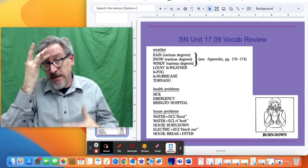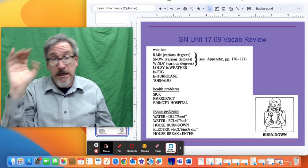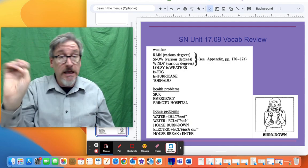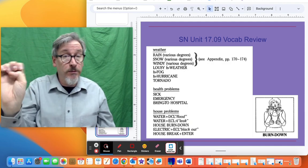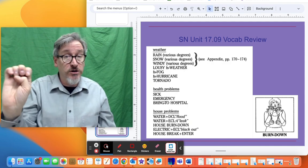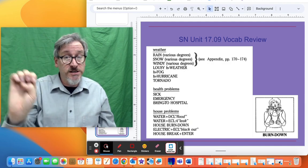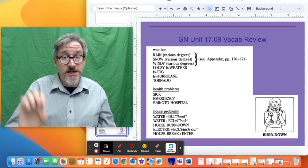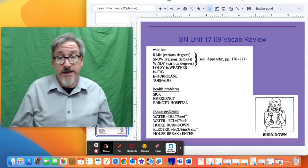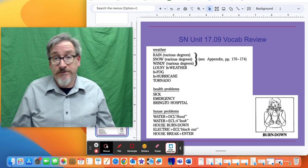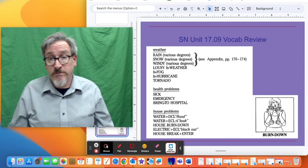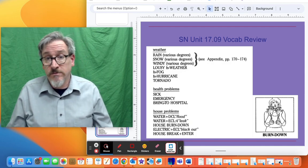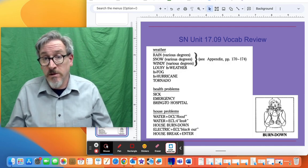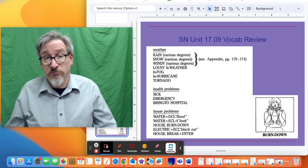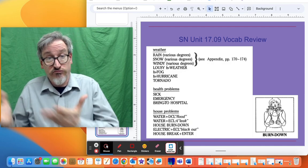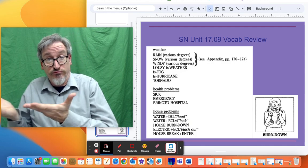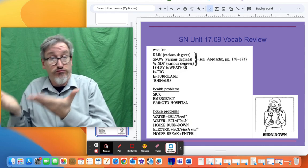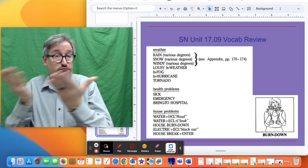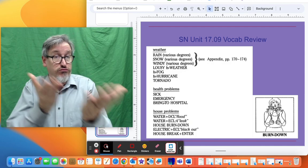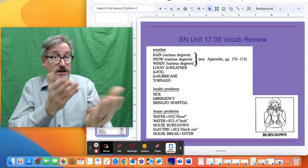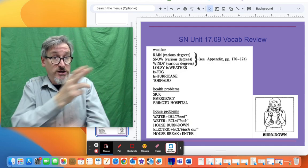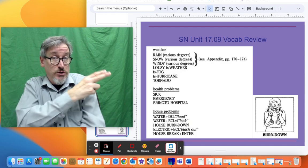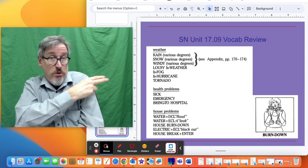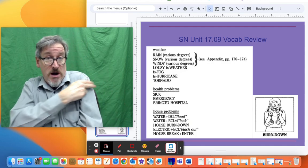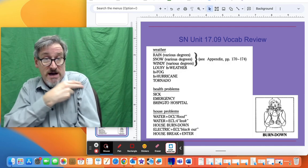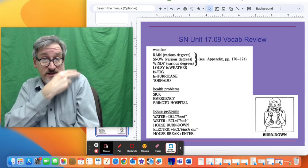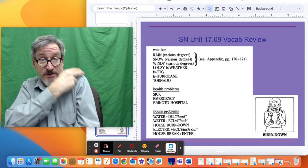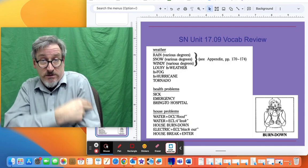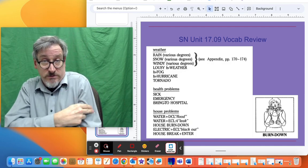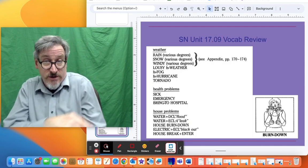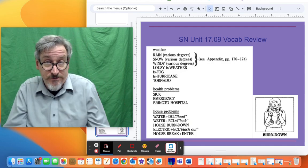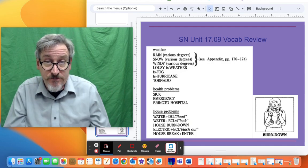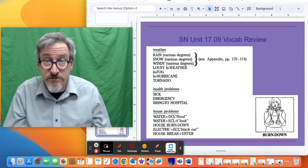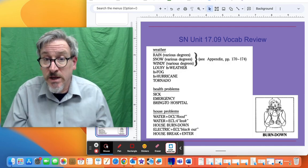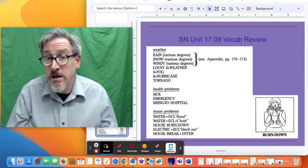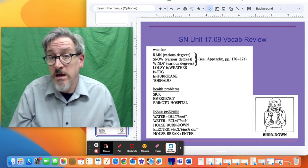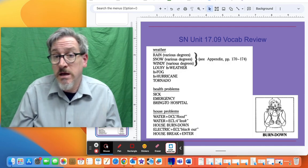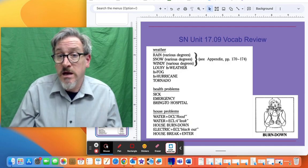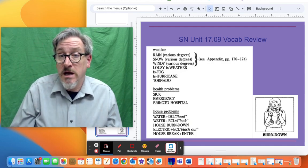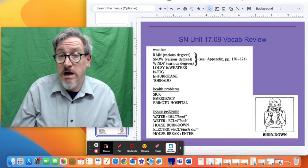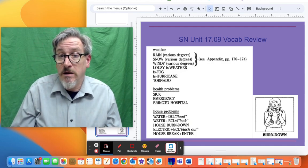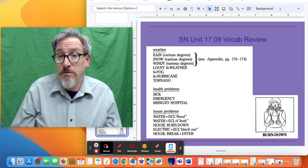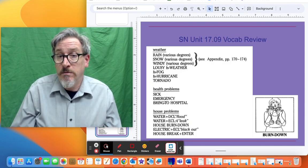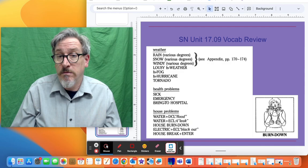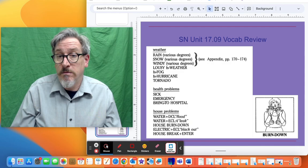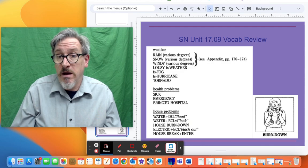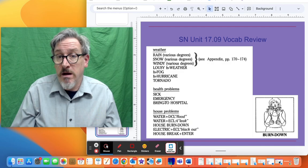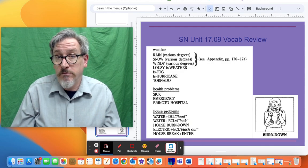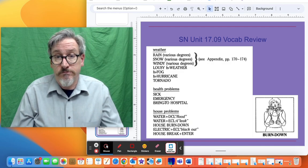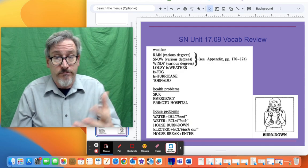sick, emergency, bring to hospital, right?